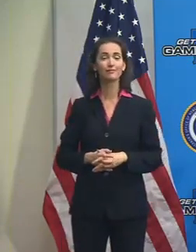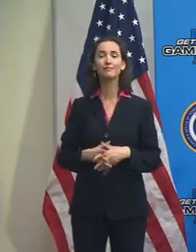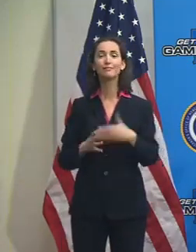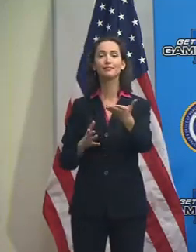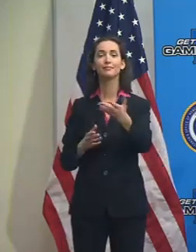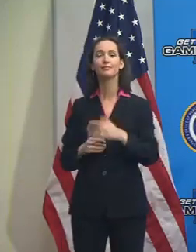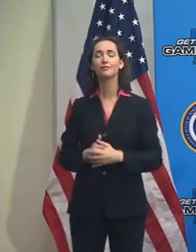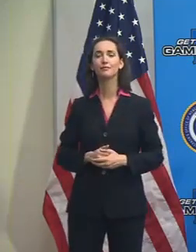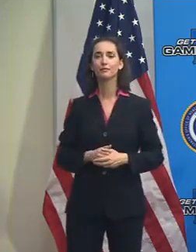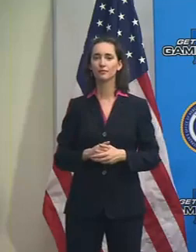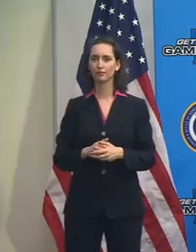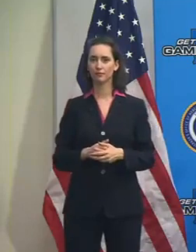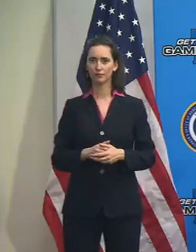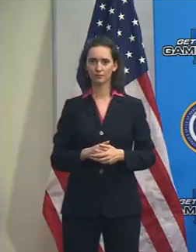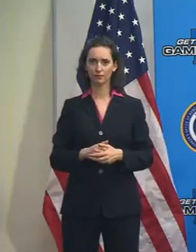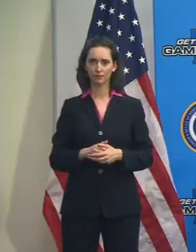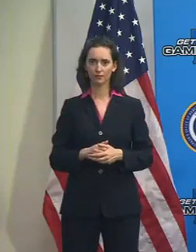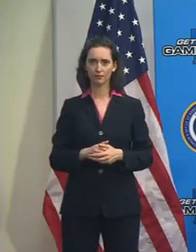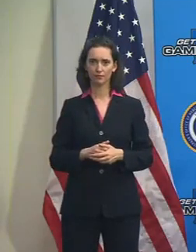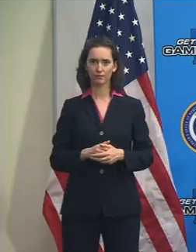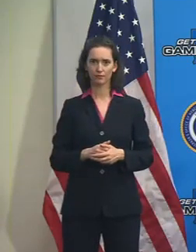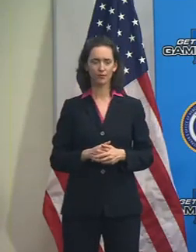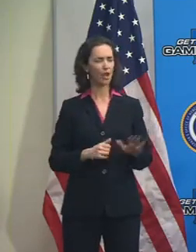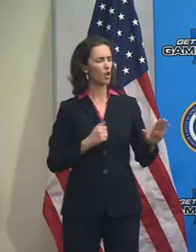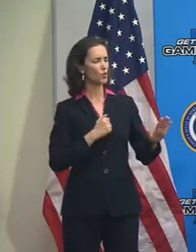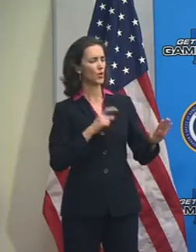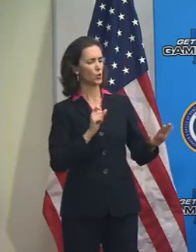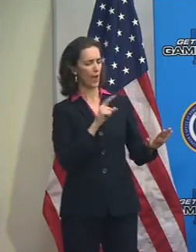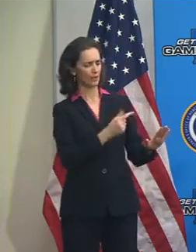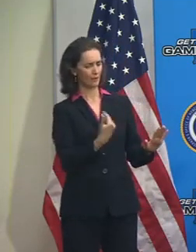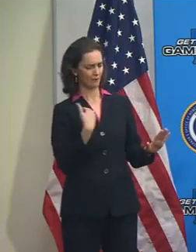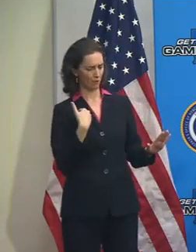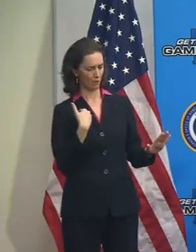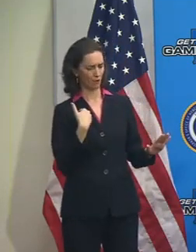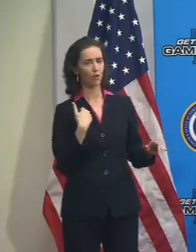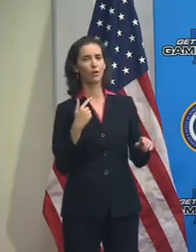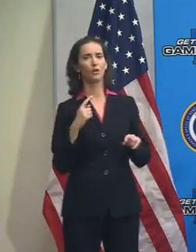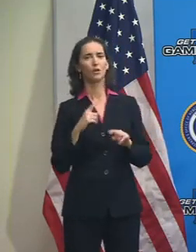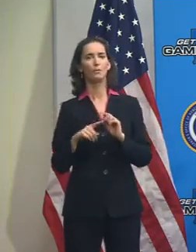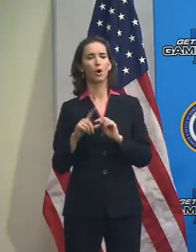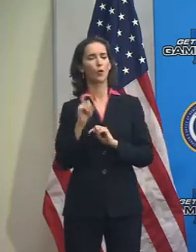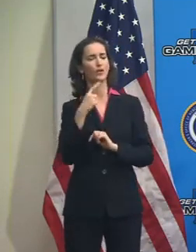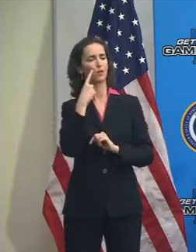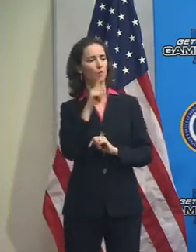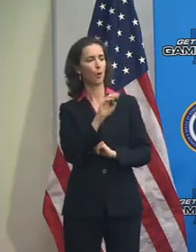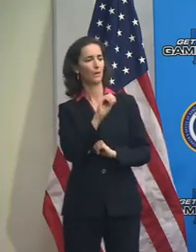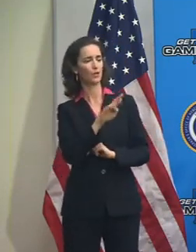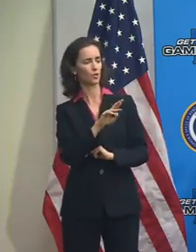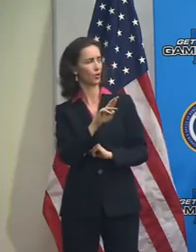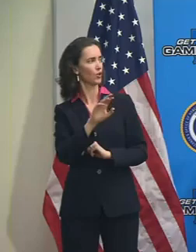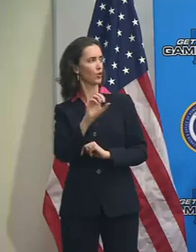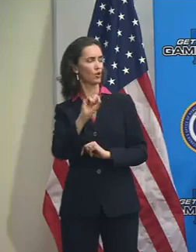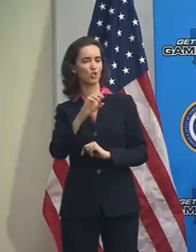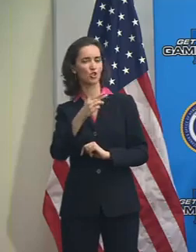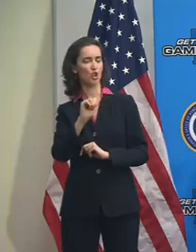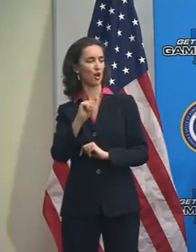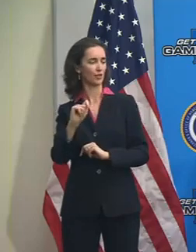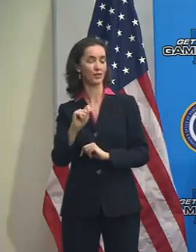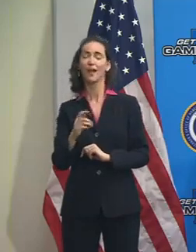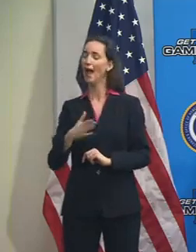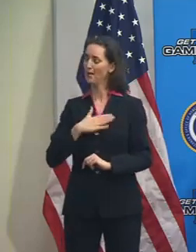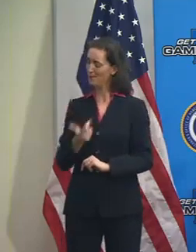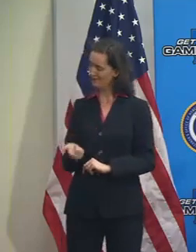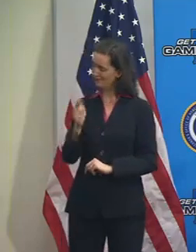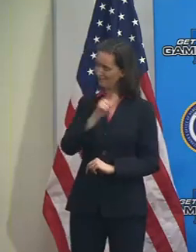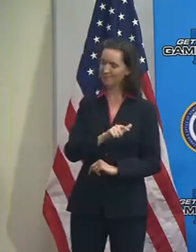Yes, sir. I apologize for not asking this earlier, but I have a question from Mr. Schott. I am happy to yield the